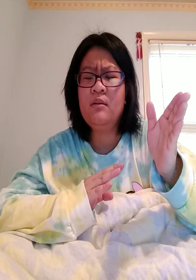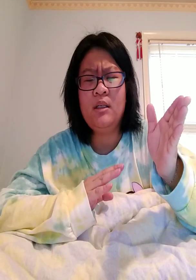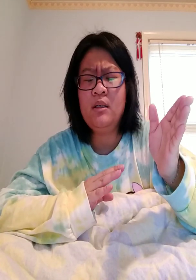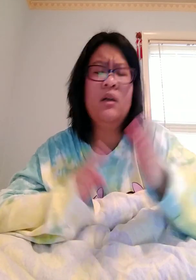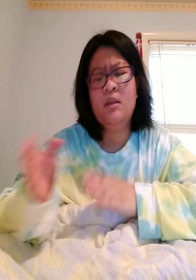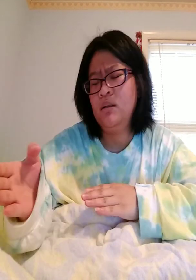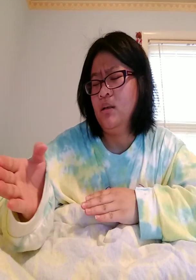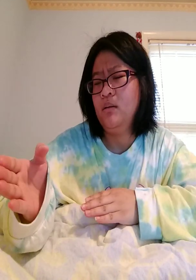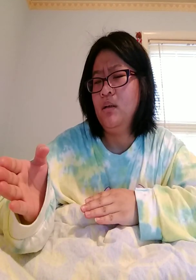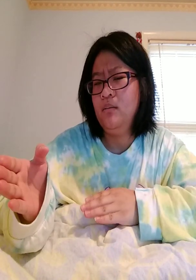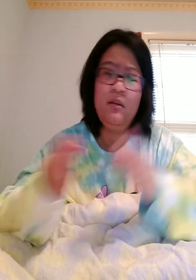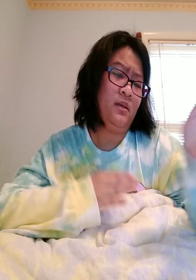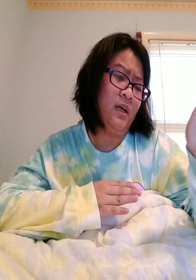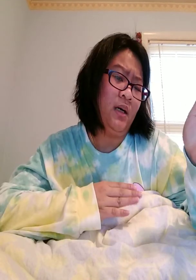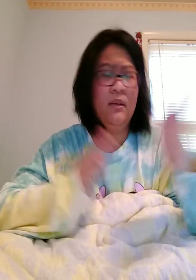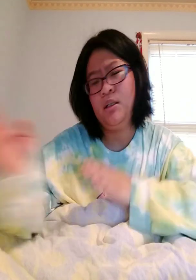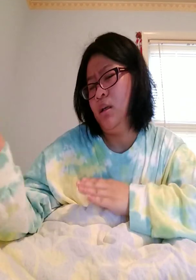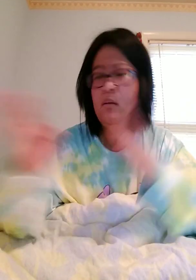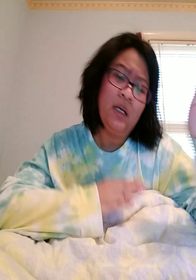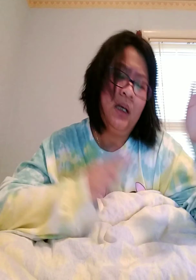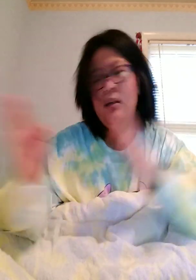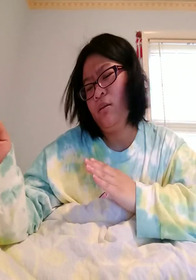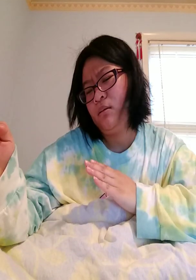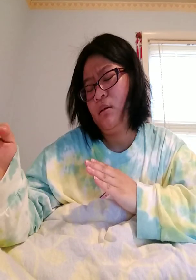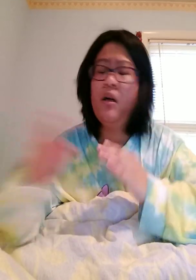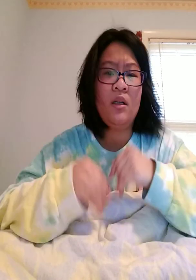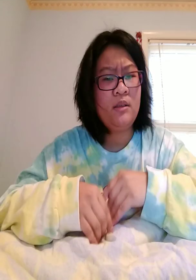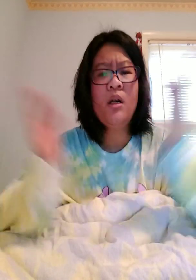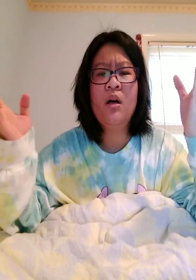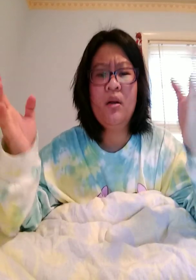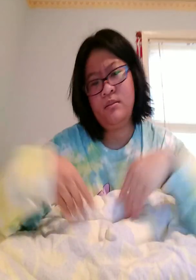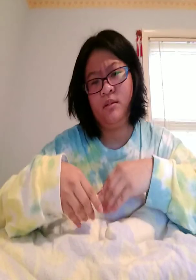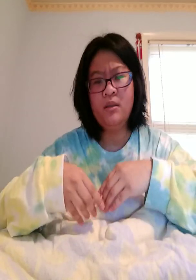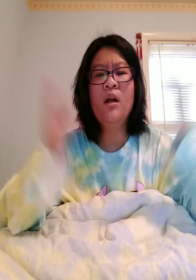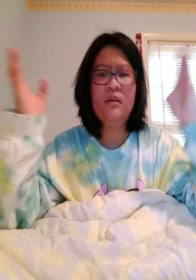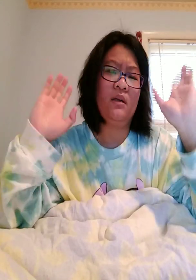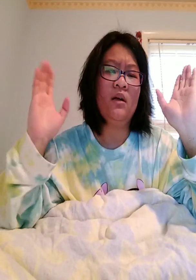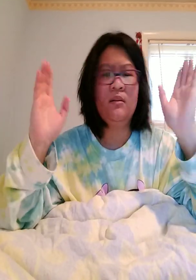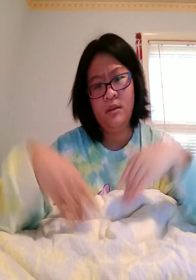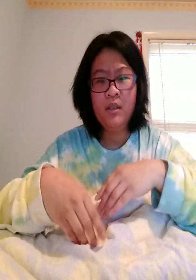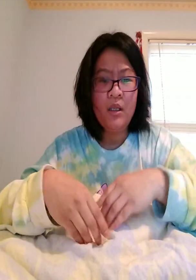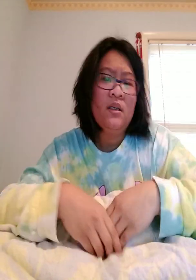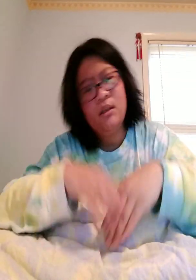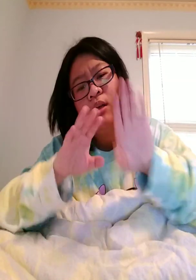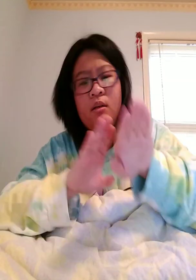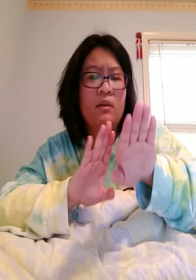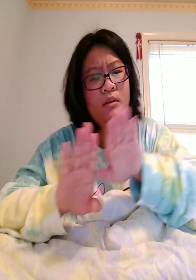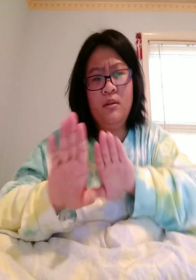and wanna leave my old life behind. Not a yes sir, not a follower. Fit the box, fit the mold, have